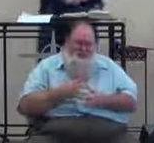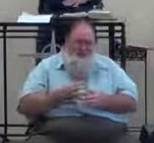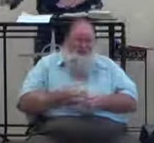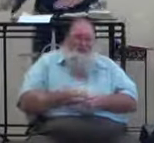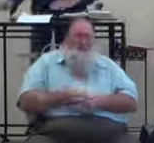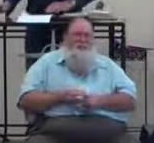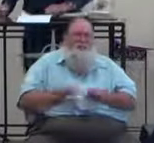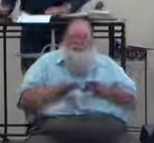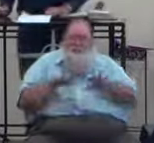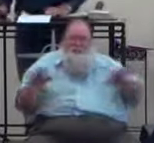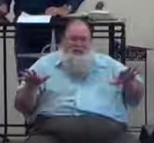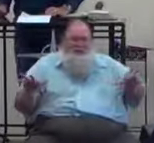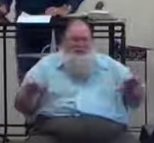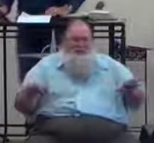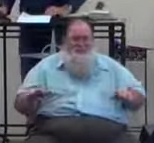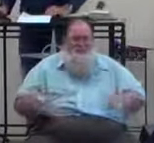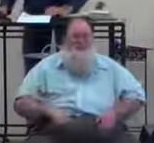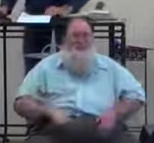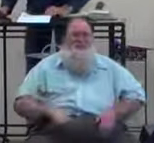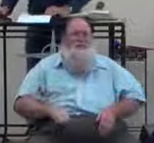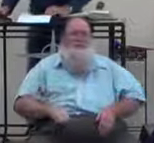unfolds here in Acts and goes on.